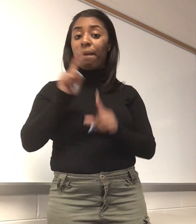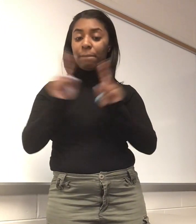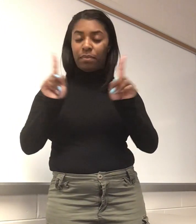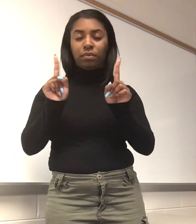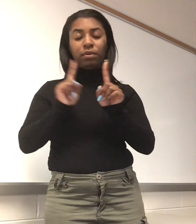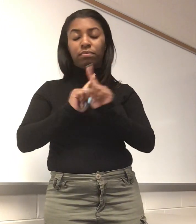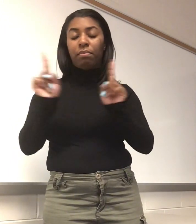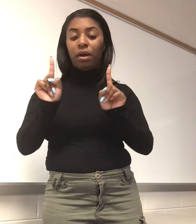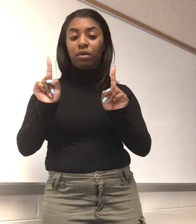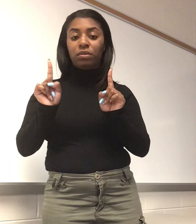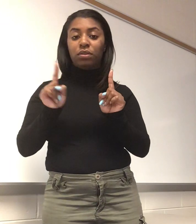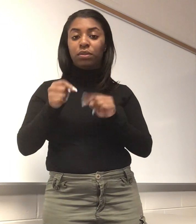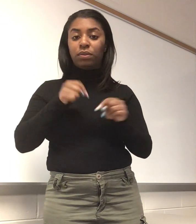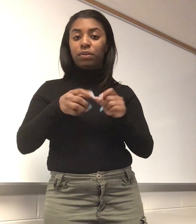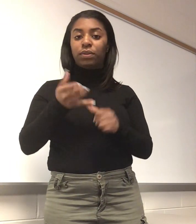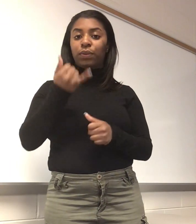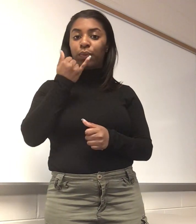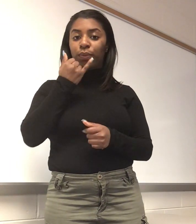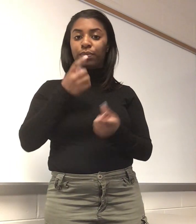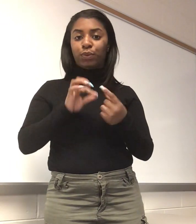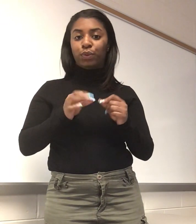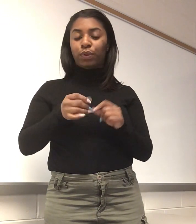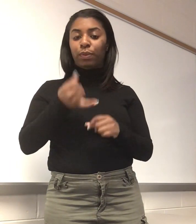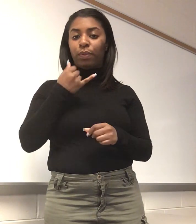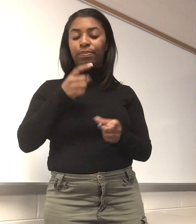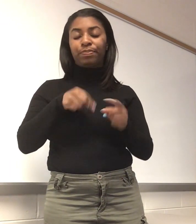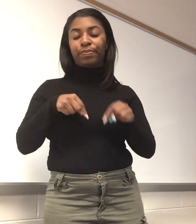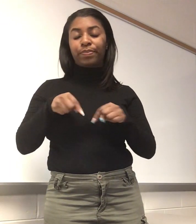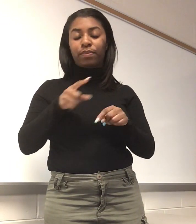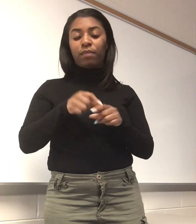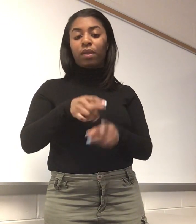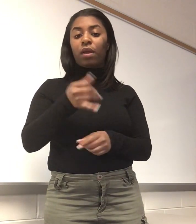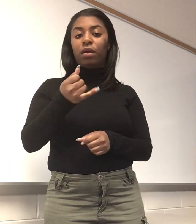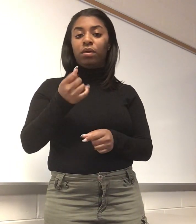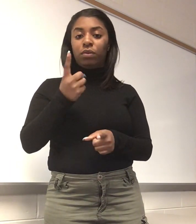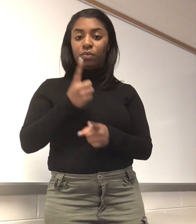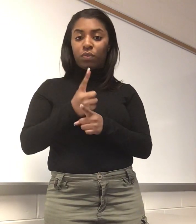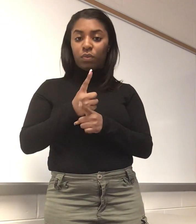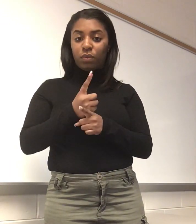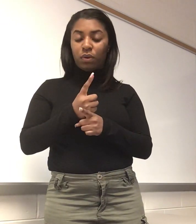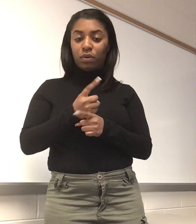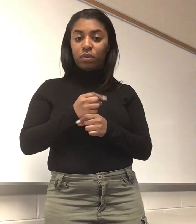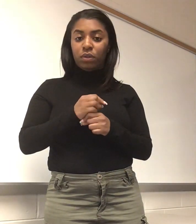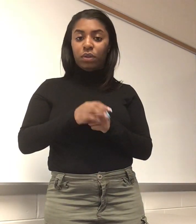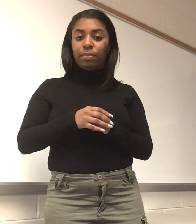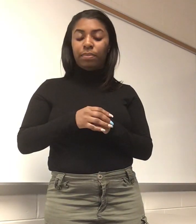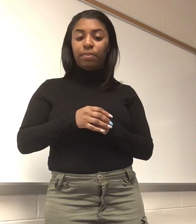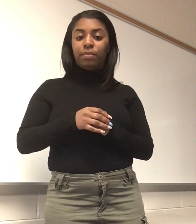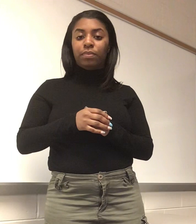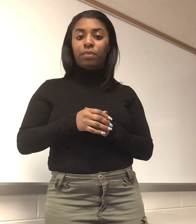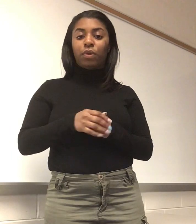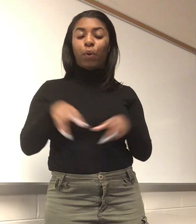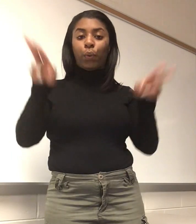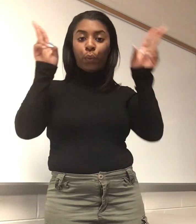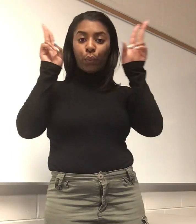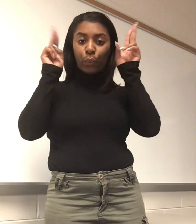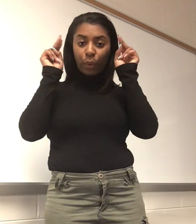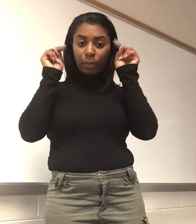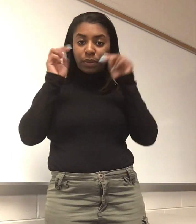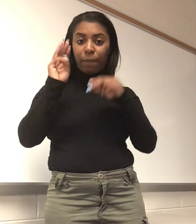of satire here. And a March hare, in March, rabbits propagate. So if you, so